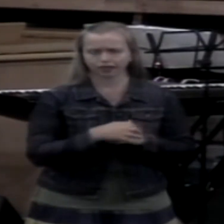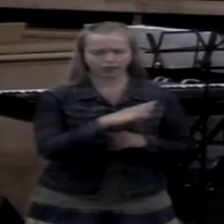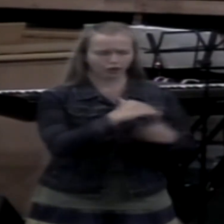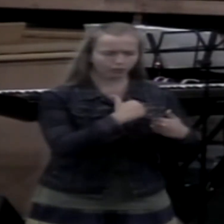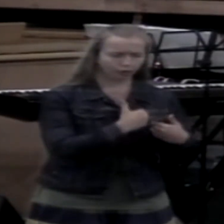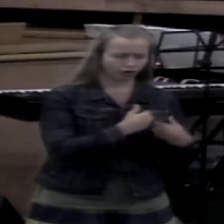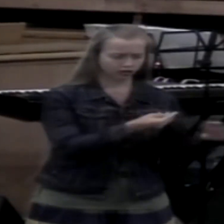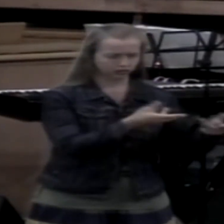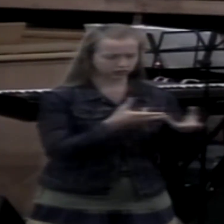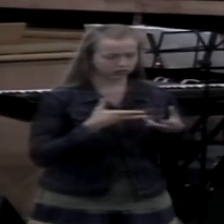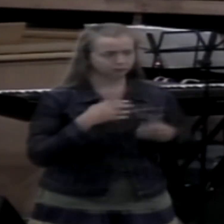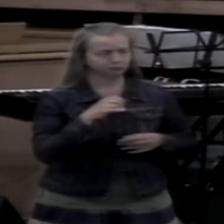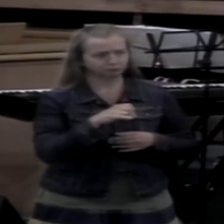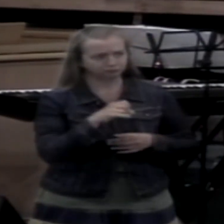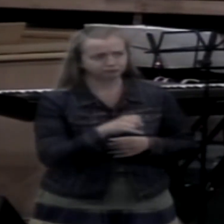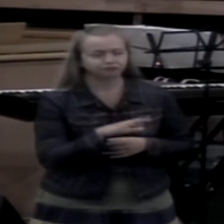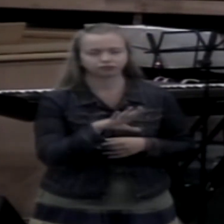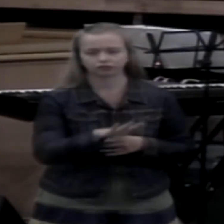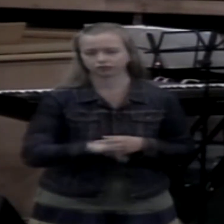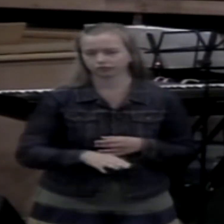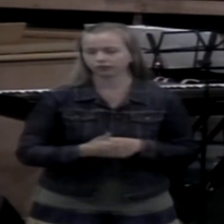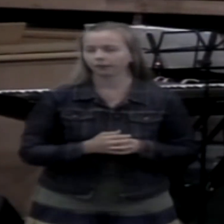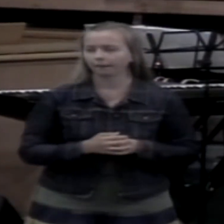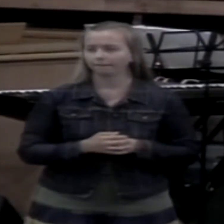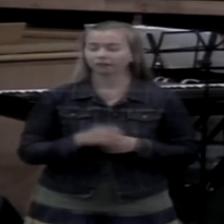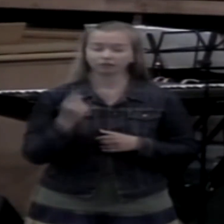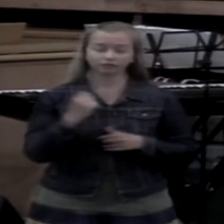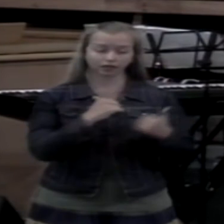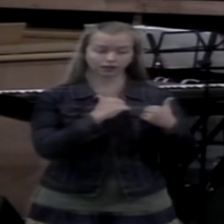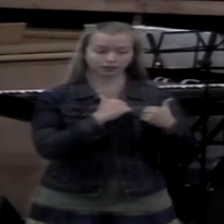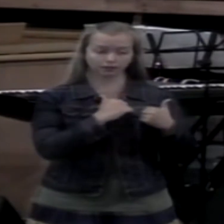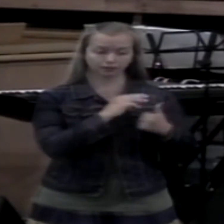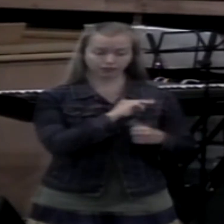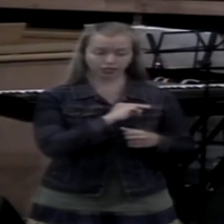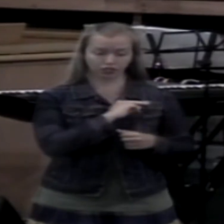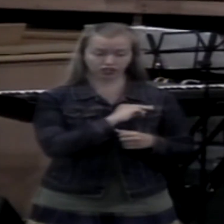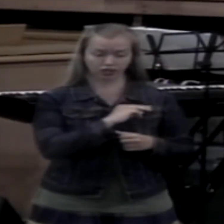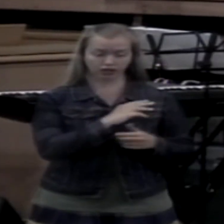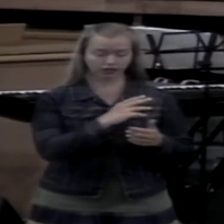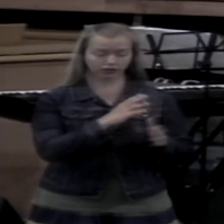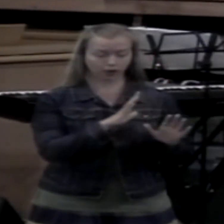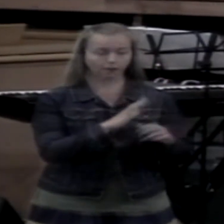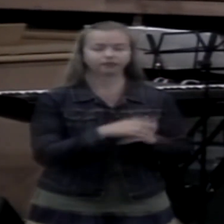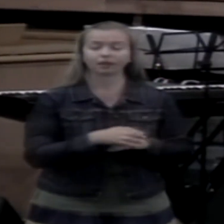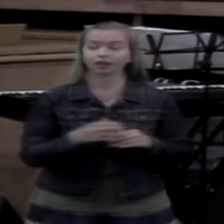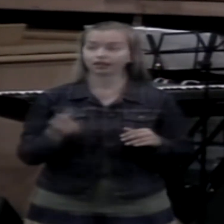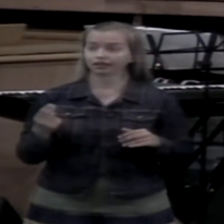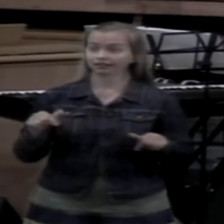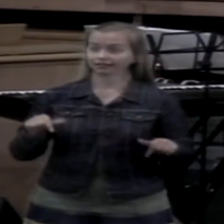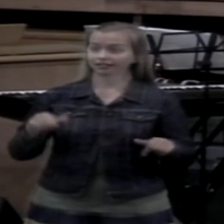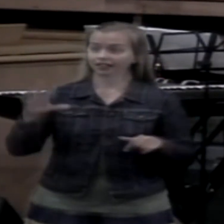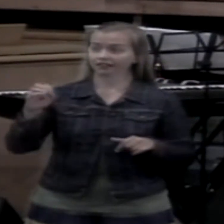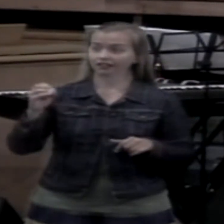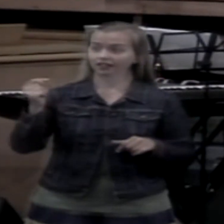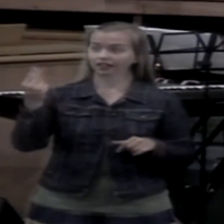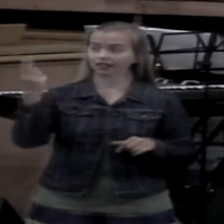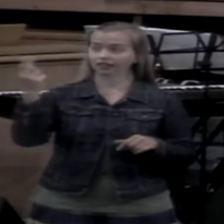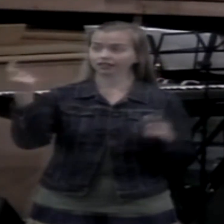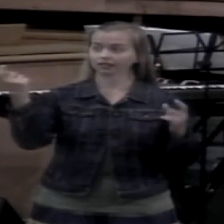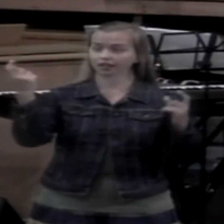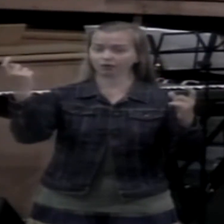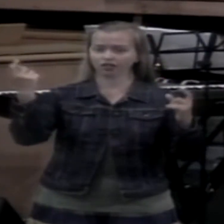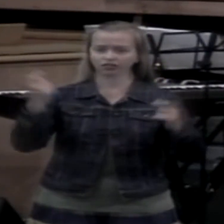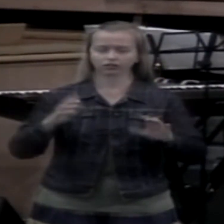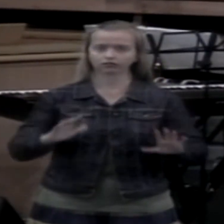us. And this is no small thing for me to be here for our 50th. In